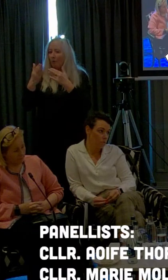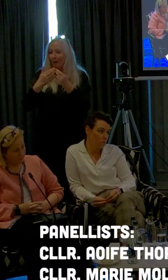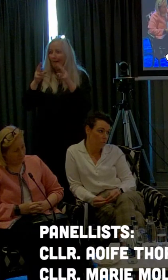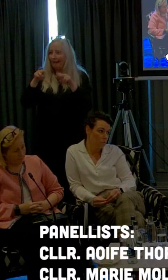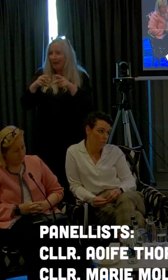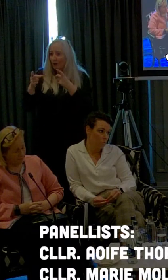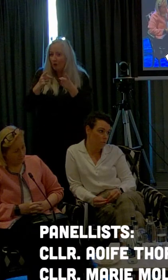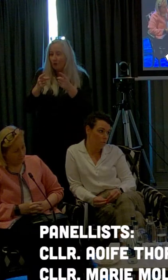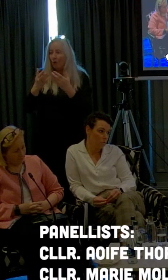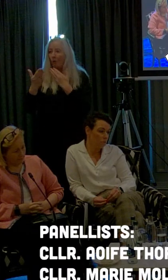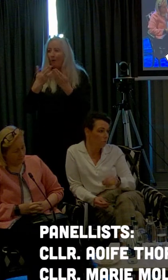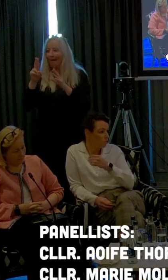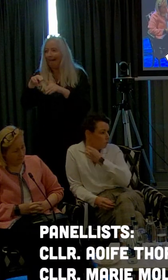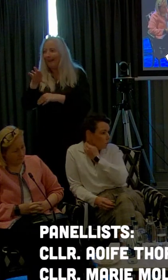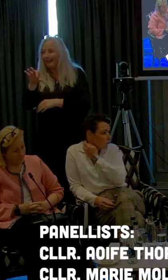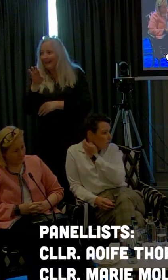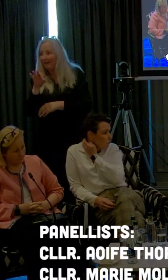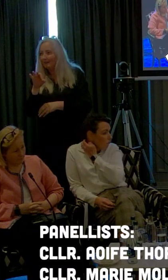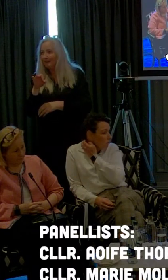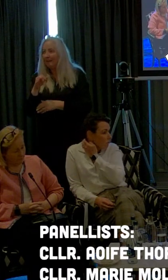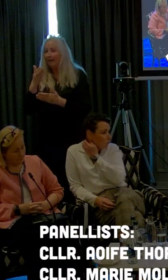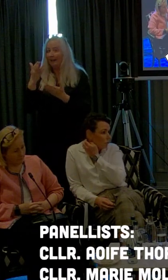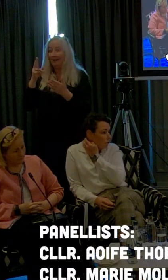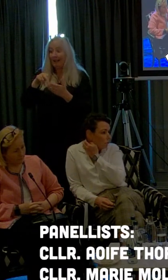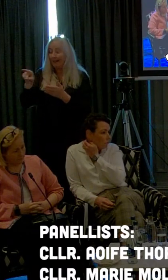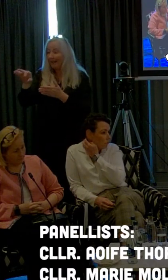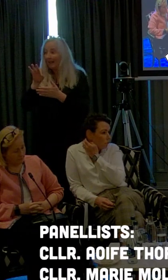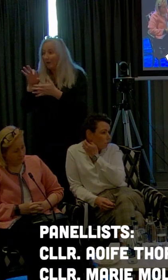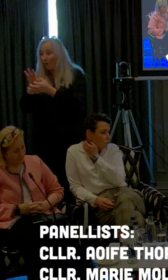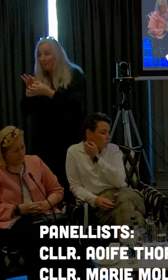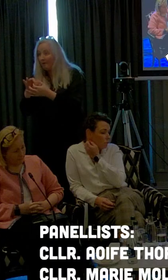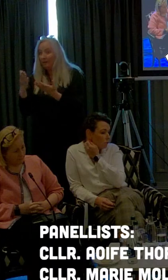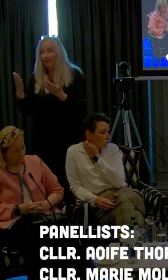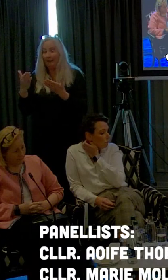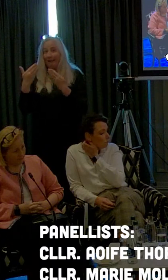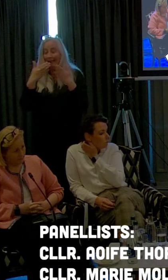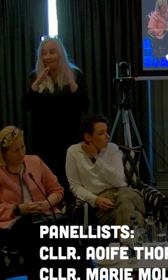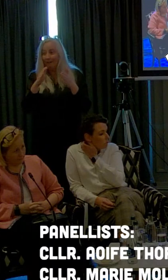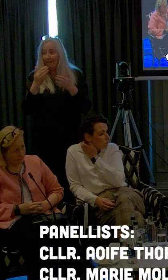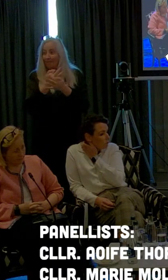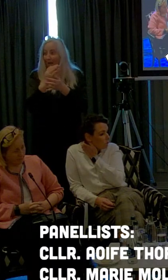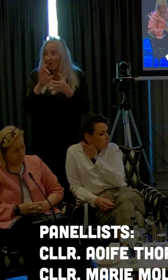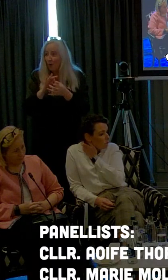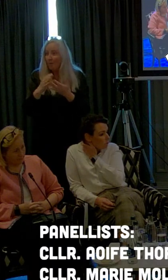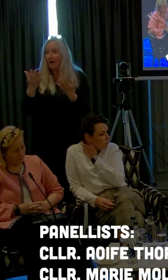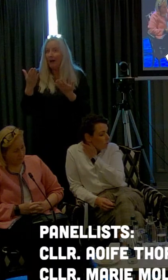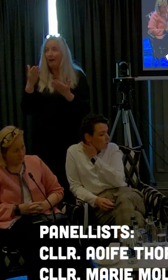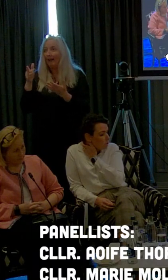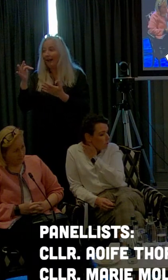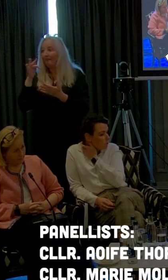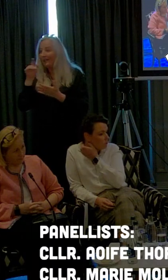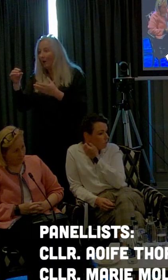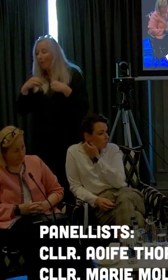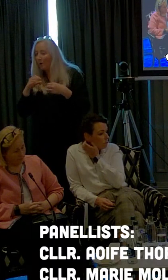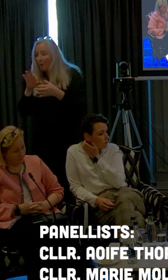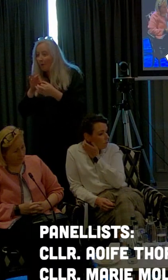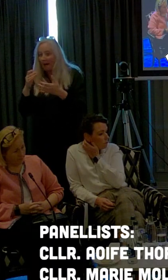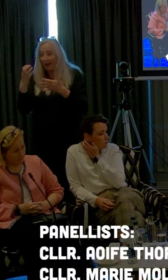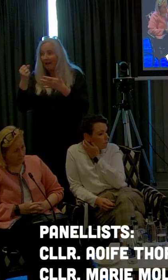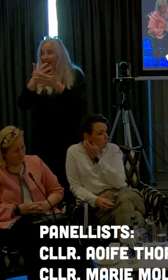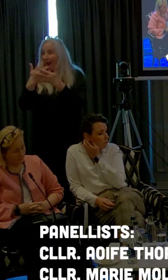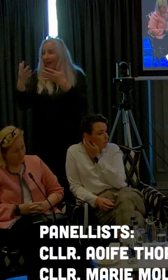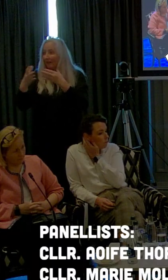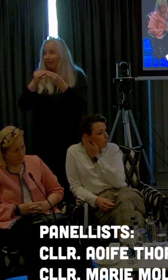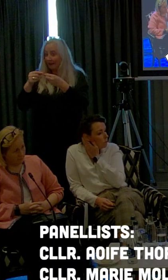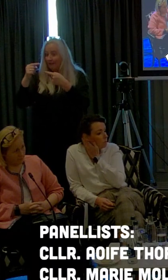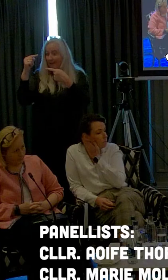get? Can I get a home? Because I have tied up in a family home that's in ownership, or loads of different things. But the fact that they've started, they've taken